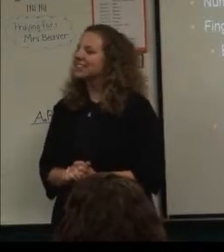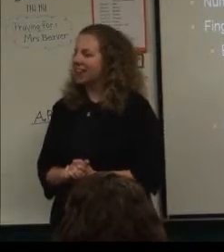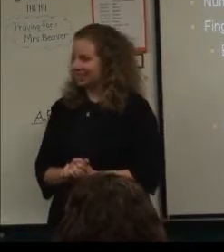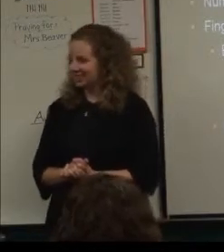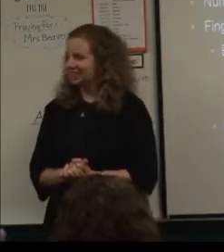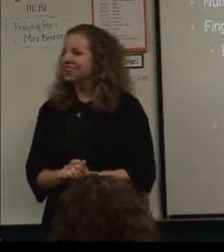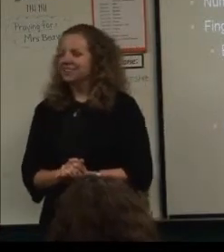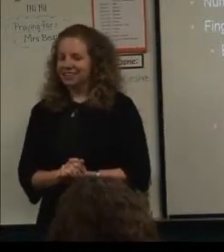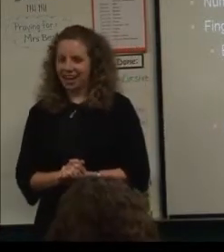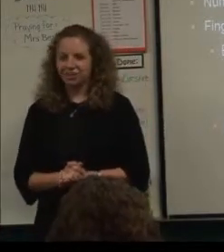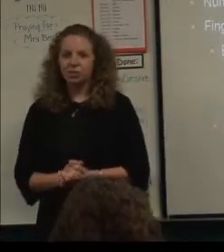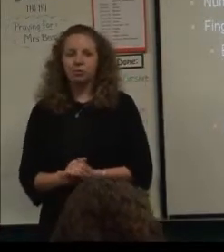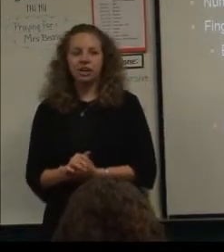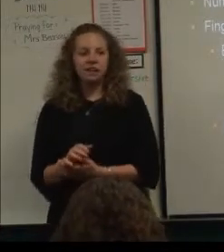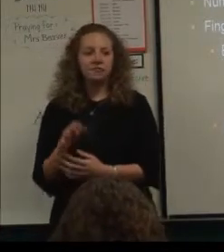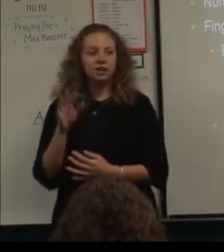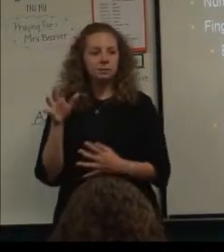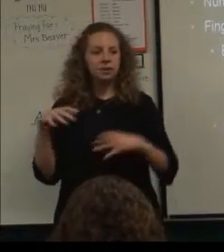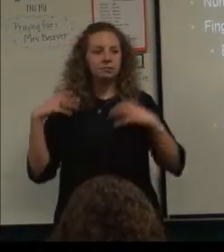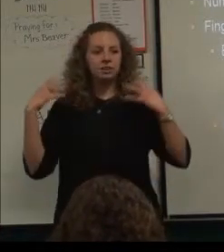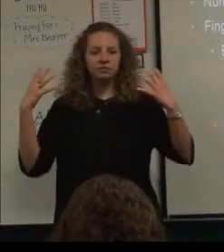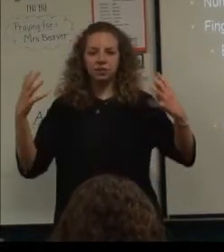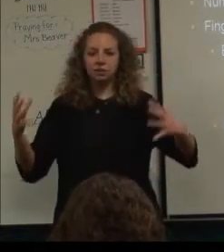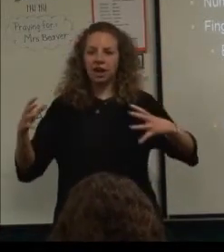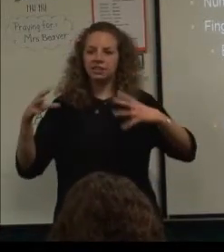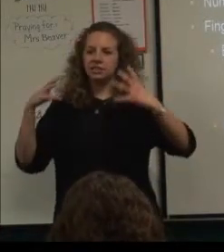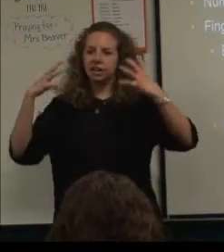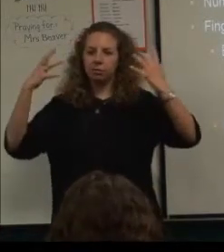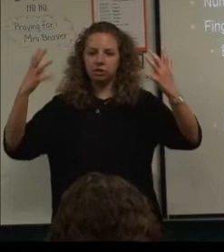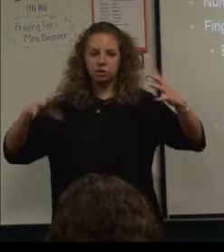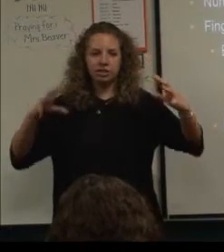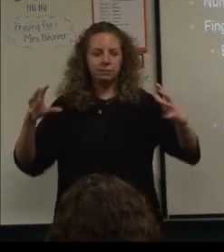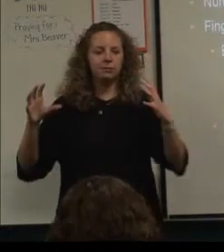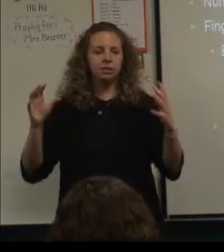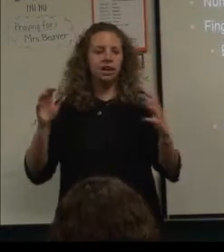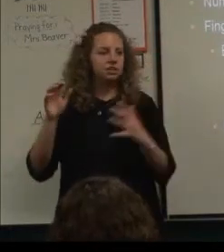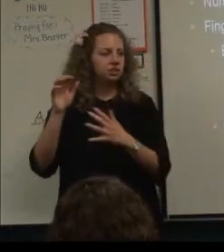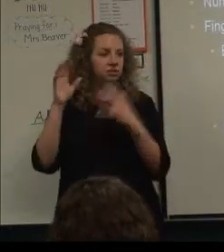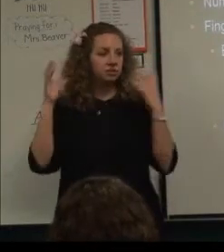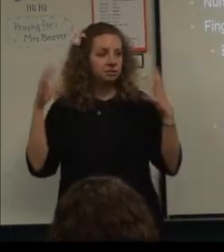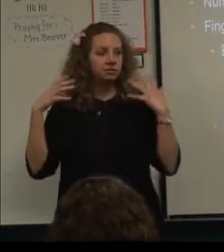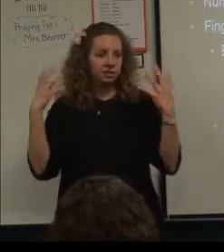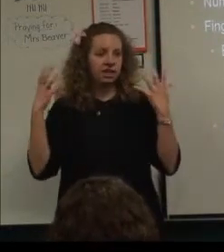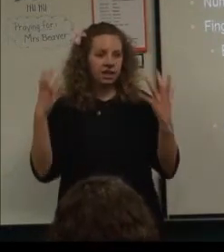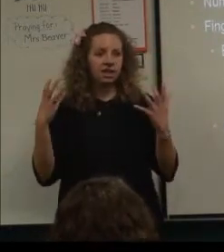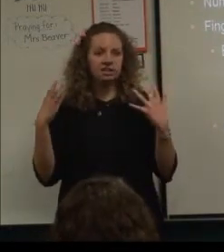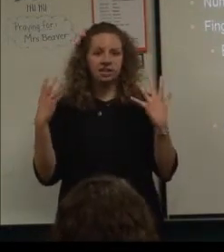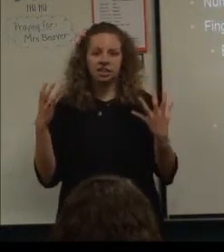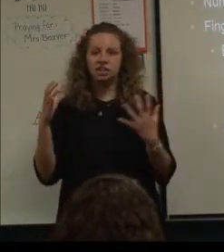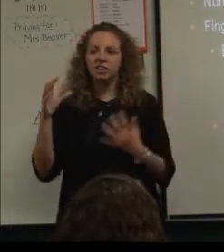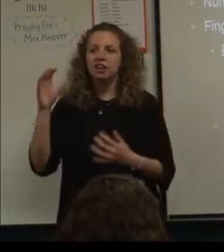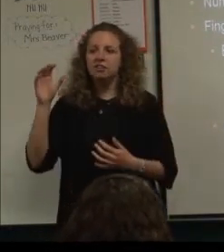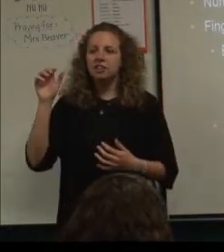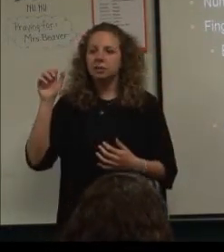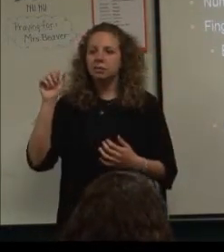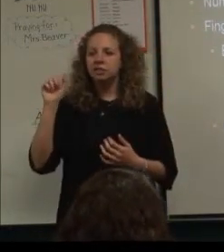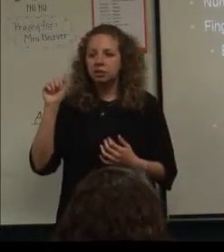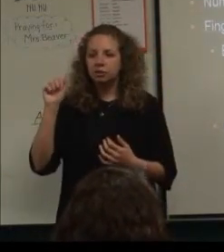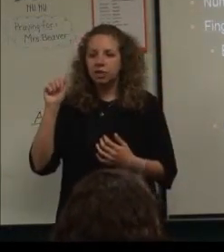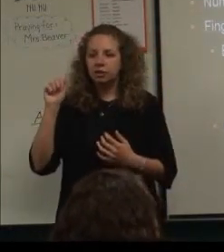all yes, together. yeah. So when I fingerspell something for you guys, and I want you guys to be able to get it, to catch it, then I'm going to go slower.